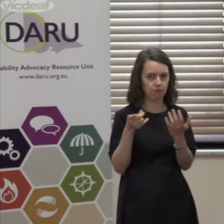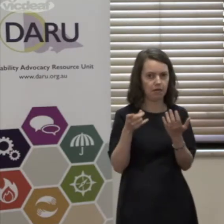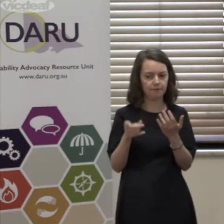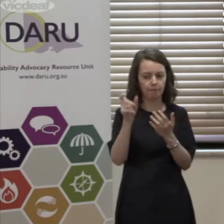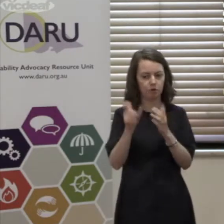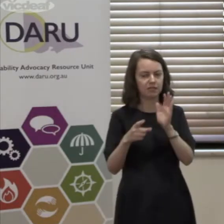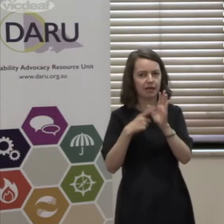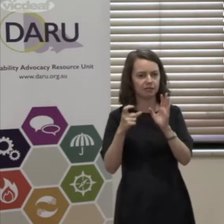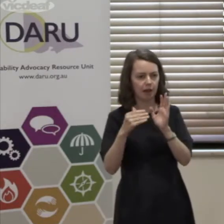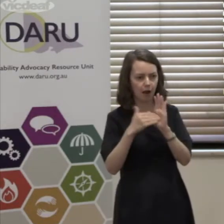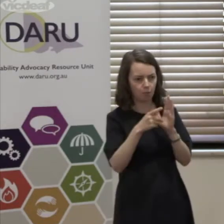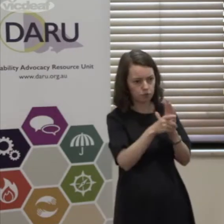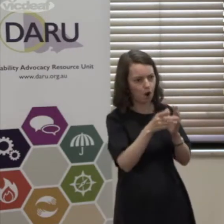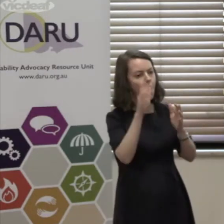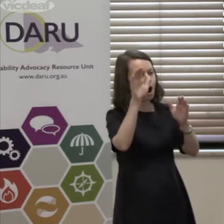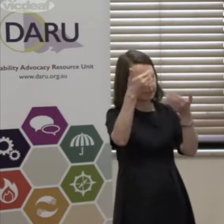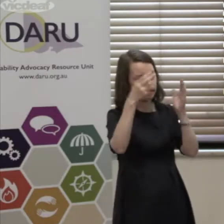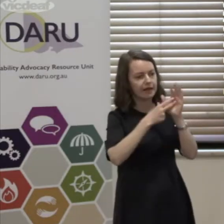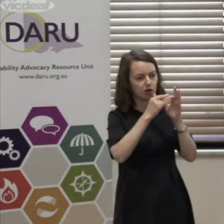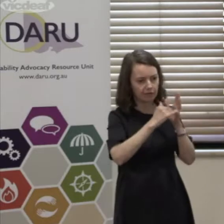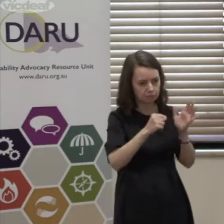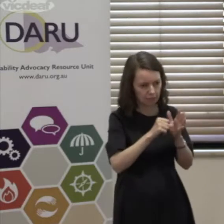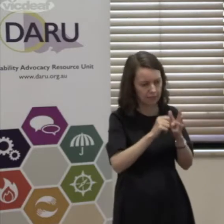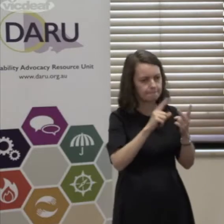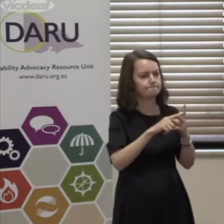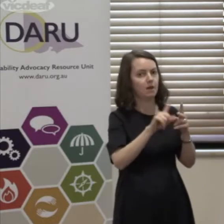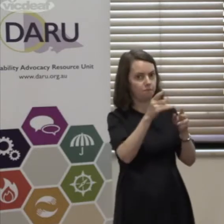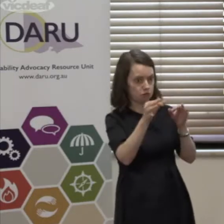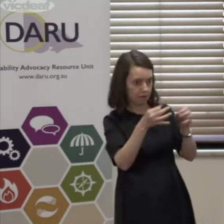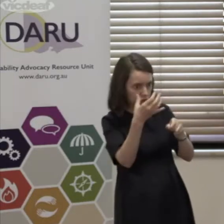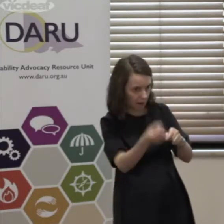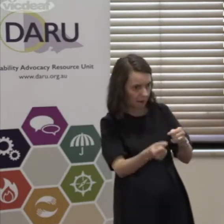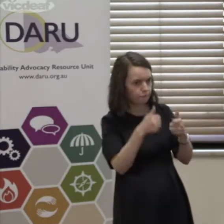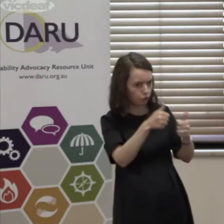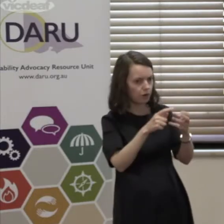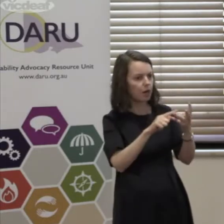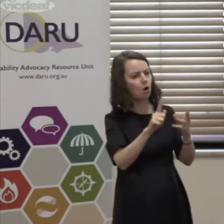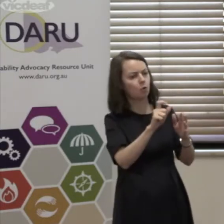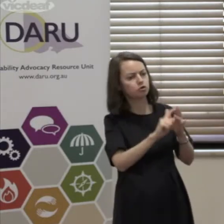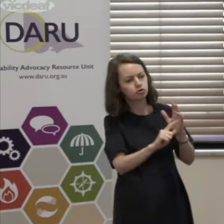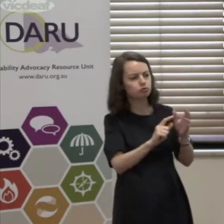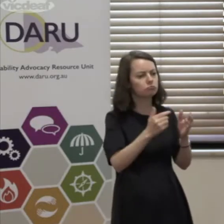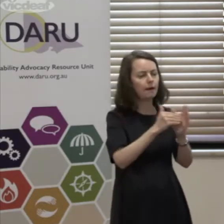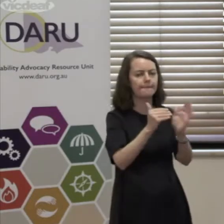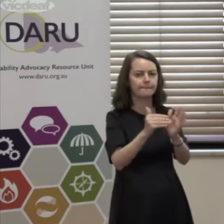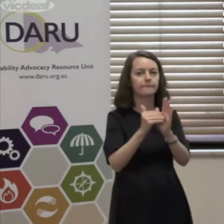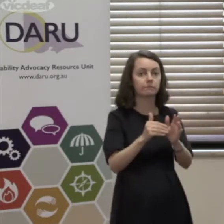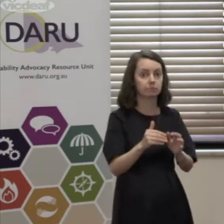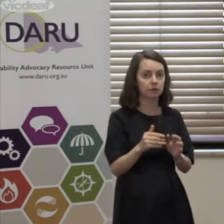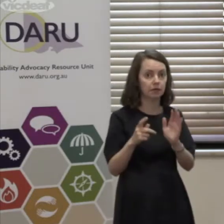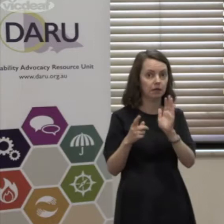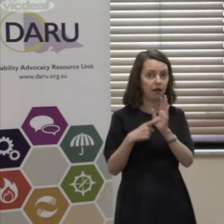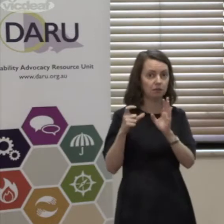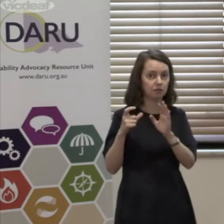access, they are supposed to help people through their first plan, and they are supposed to help people with their plan implementation. So that's a lot of work